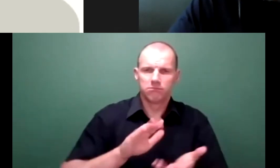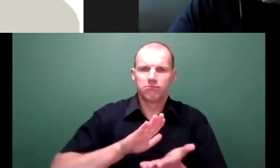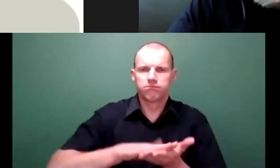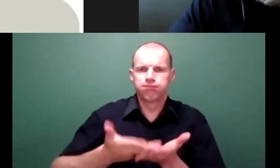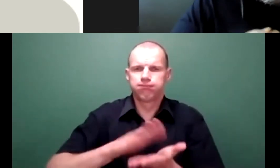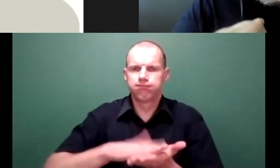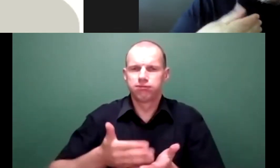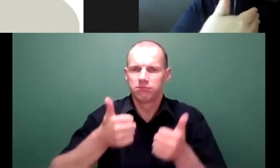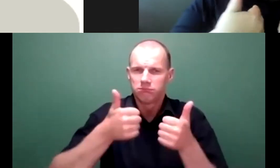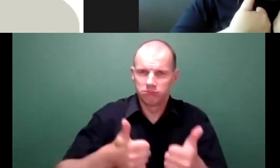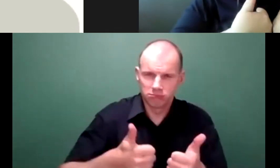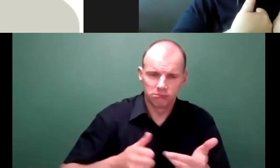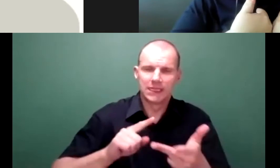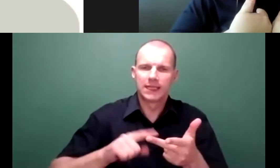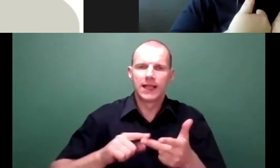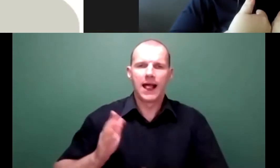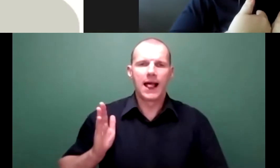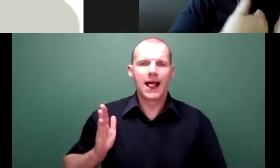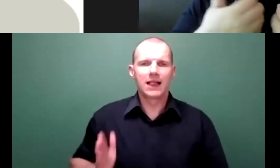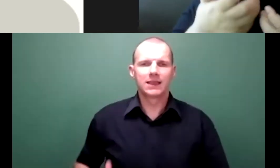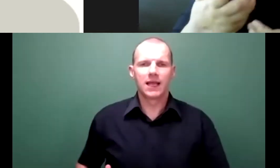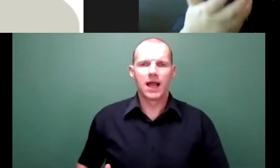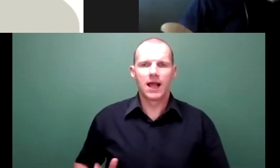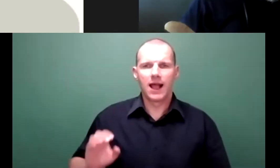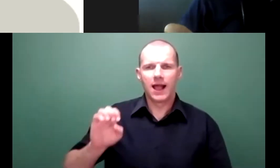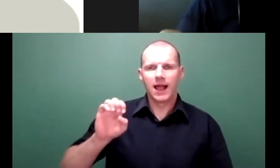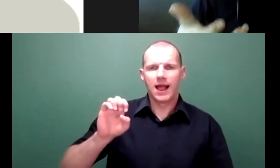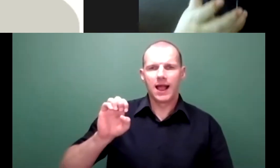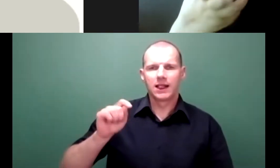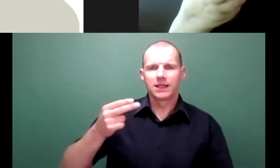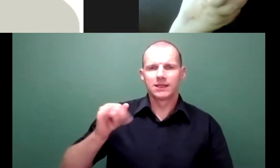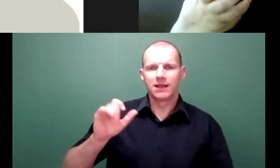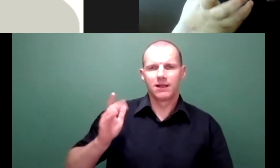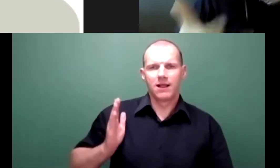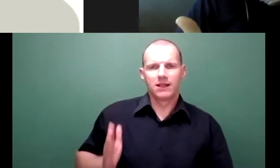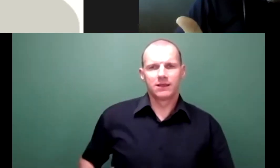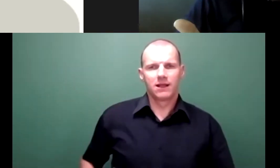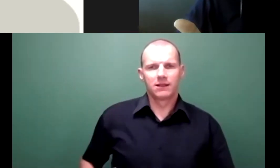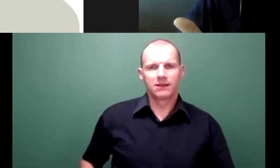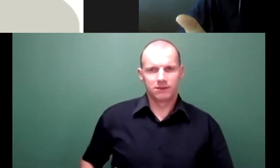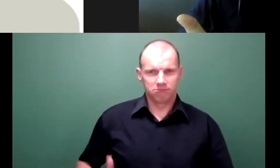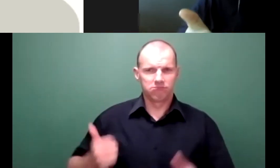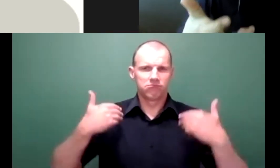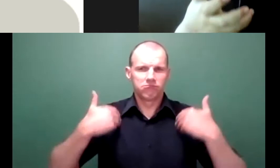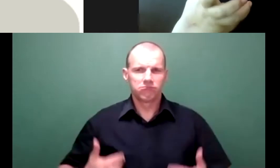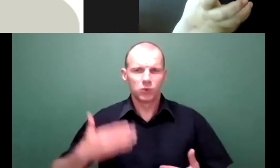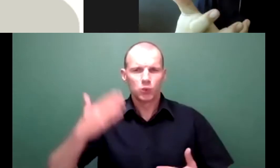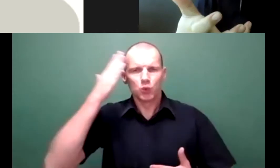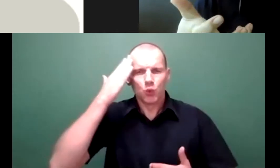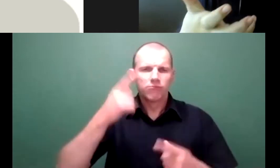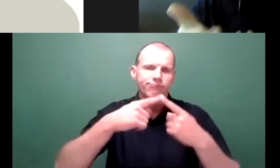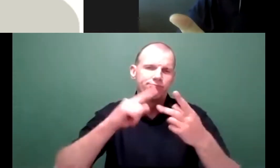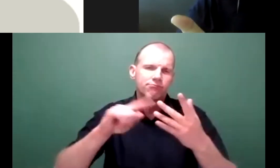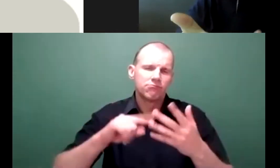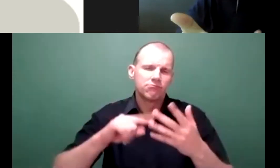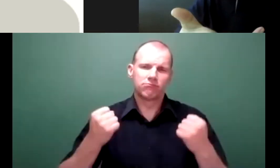but you need to know that you are a fluent signer, that you have enough interpreting experience, that